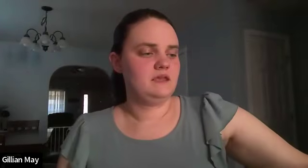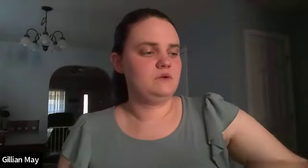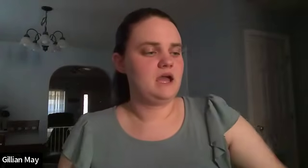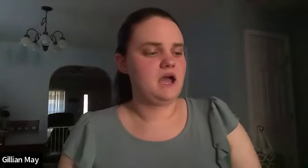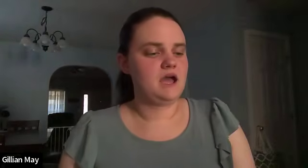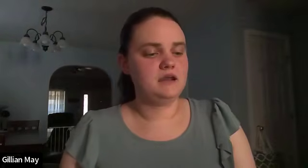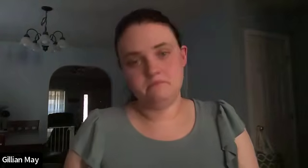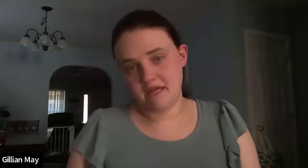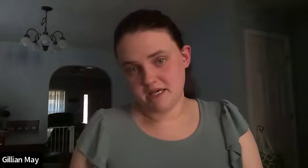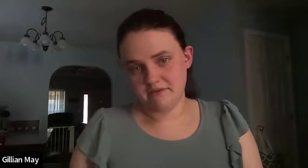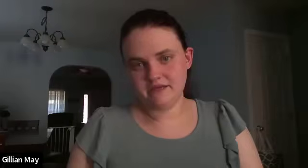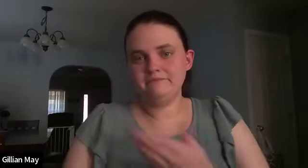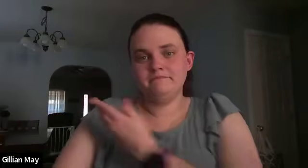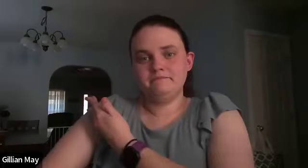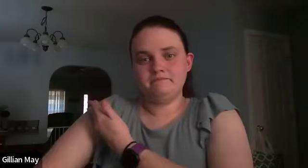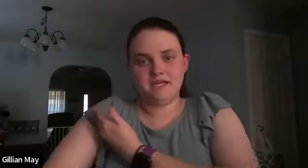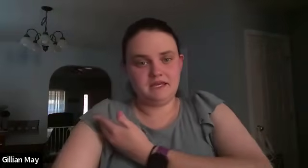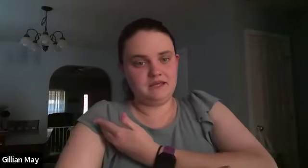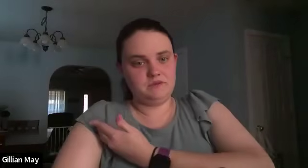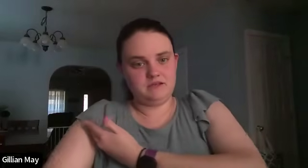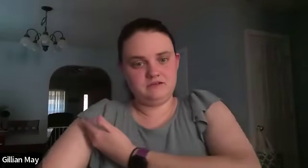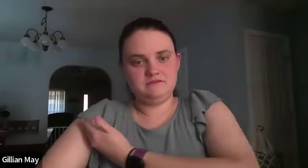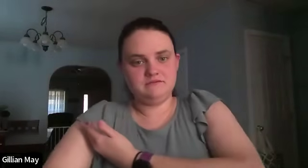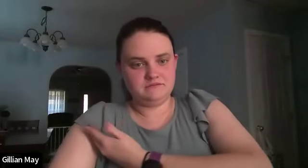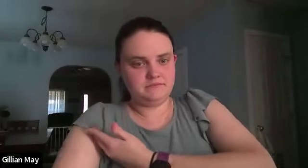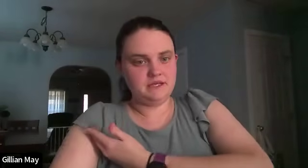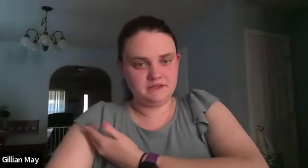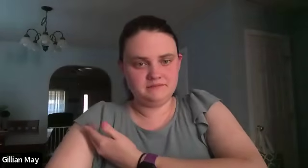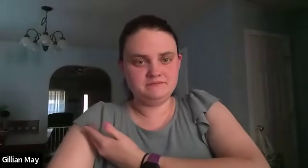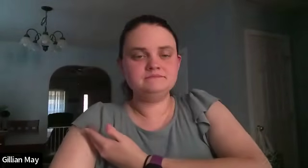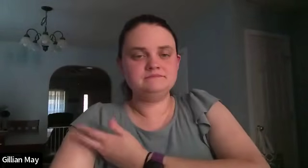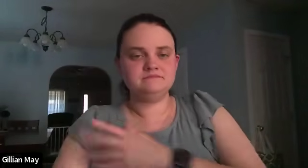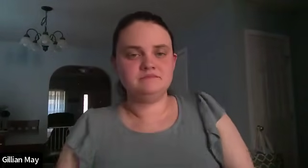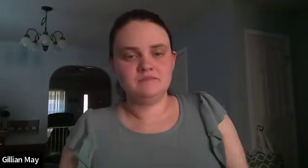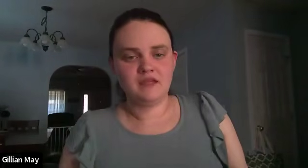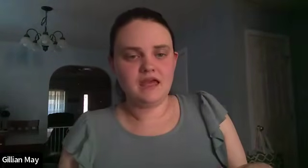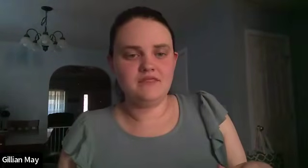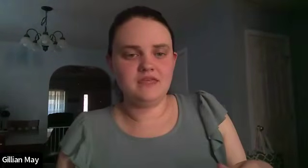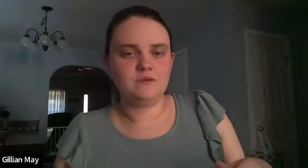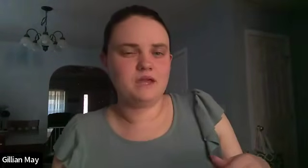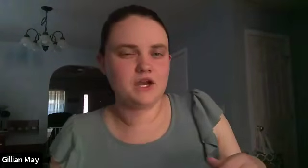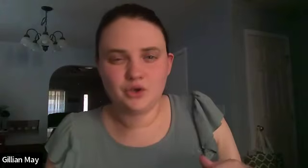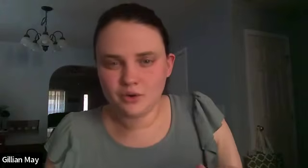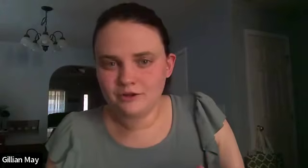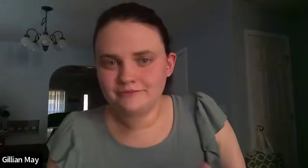Then we had baby, baby, baby. And then we had